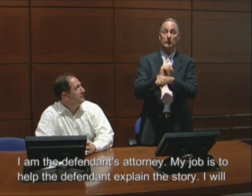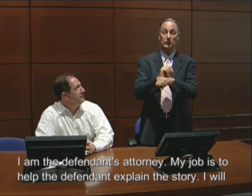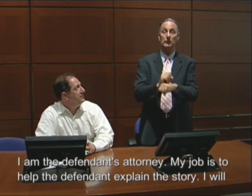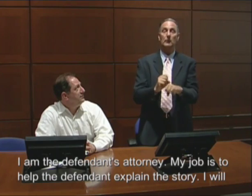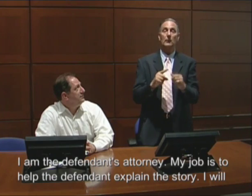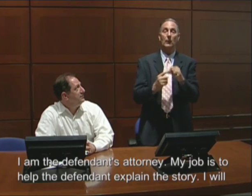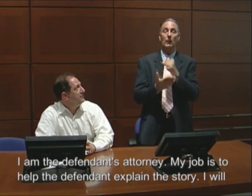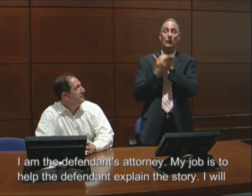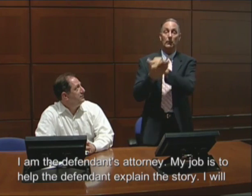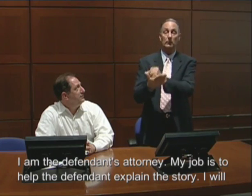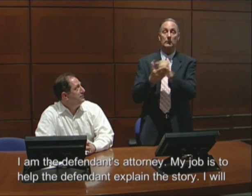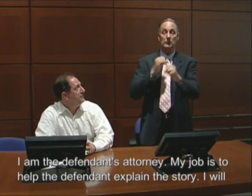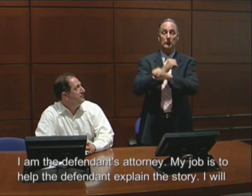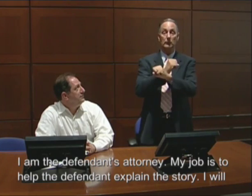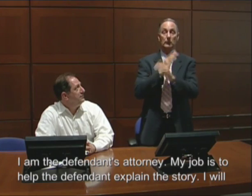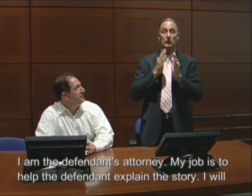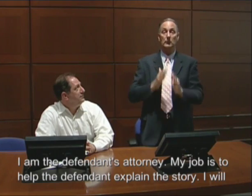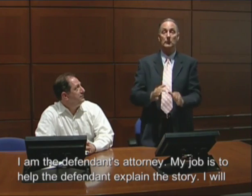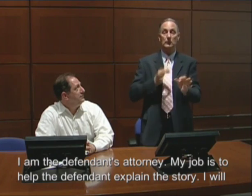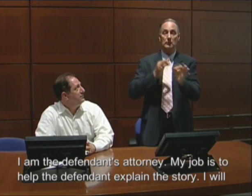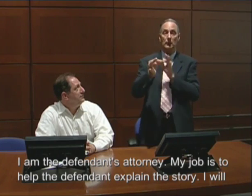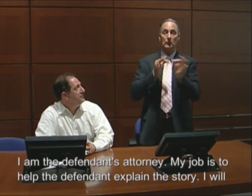My job is to help the defendant explain the story.